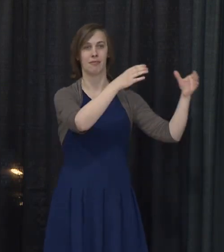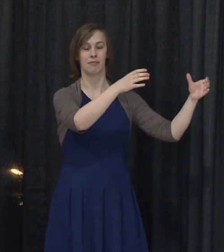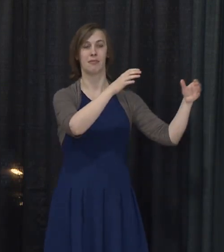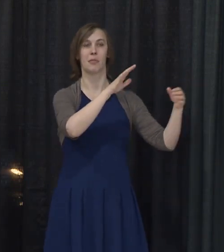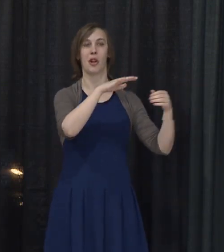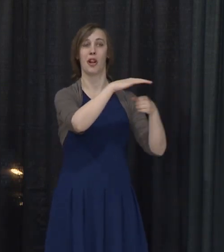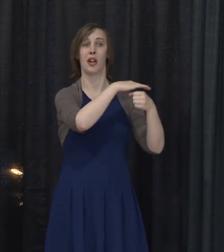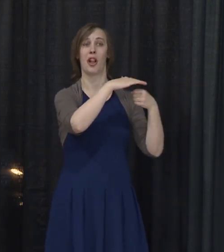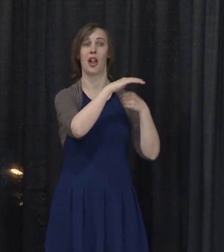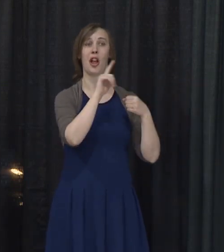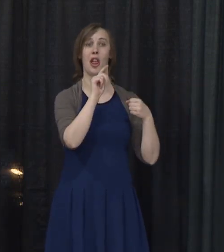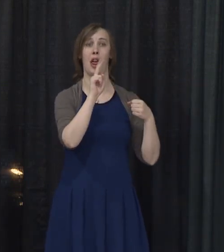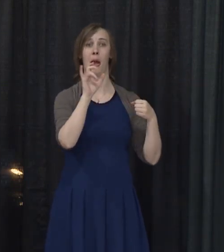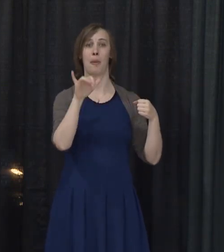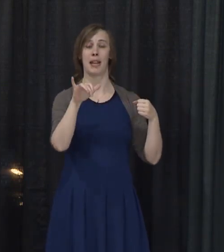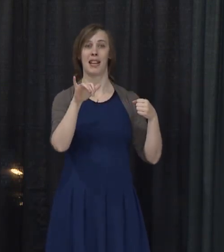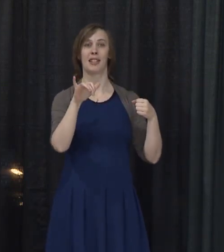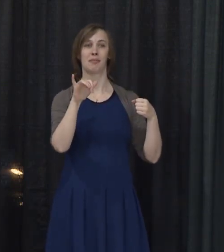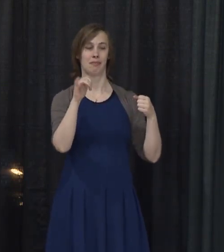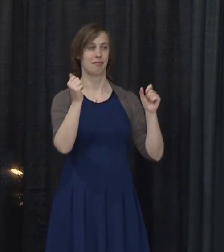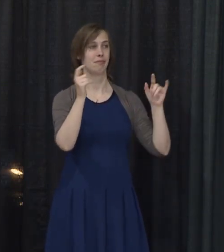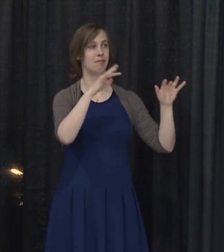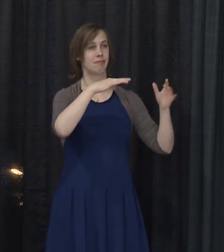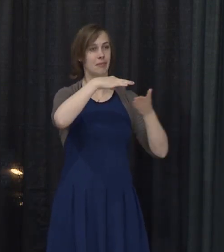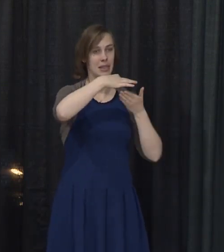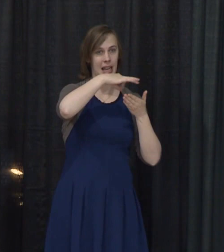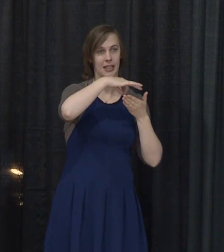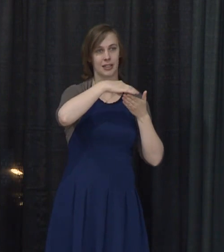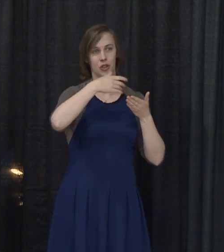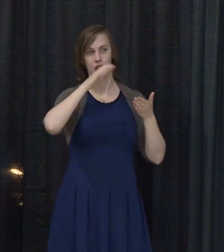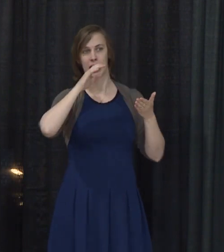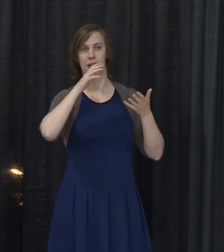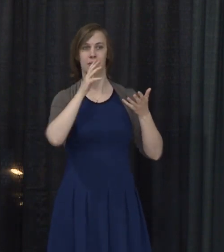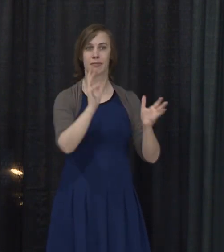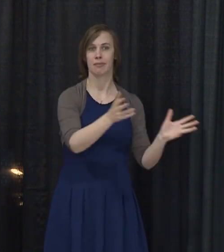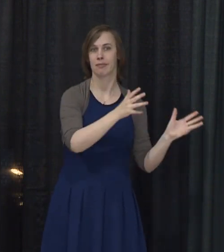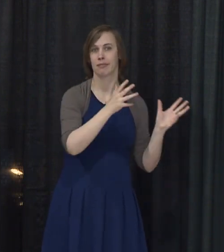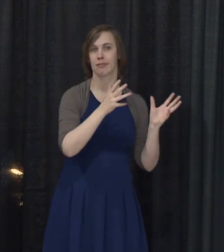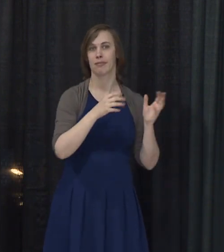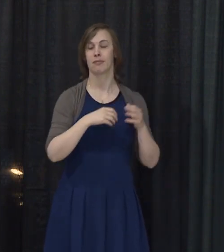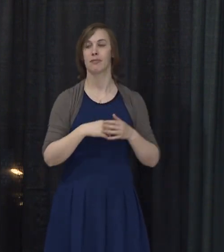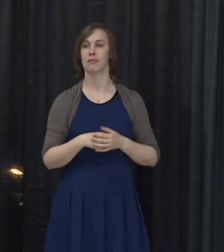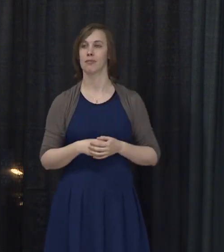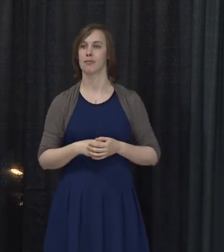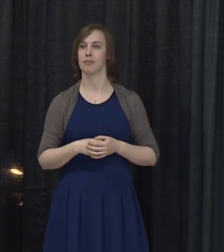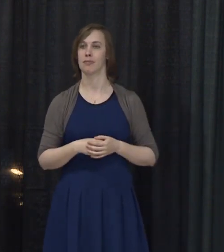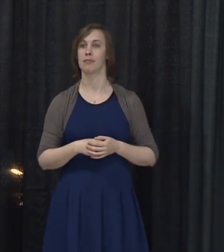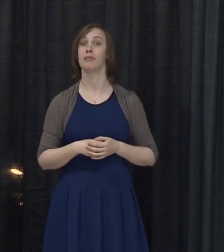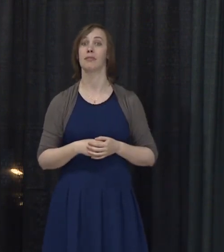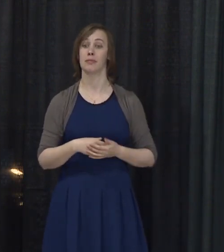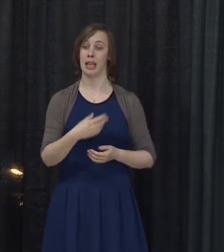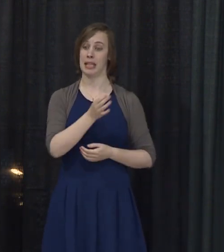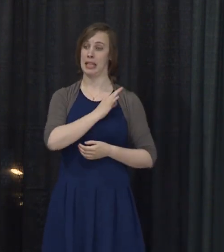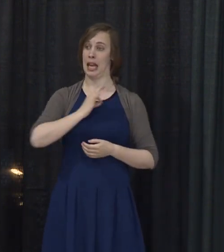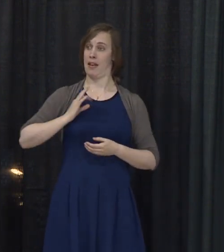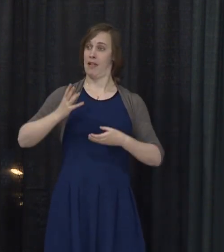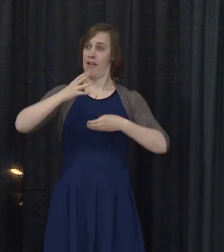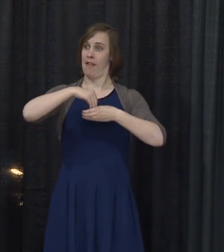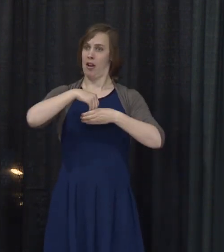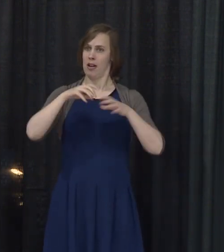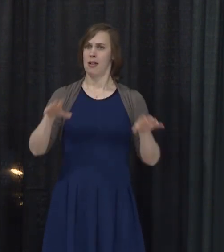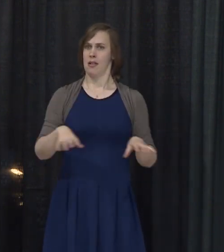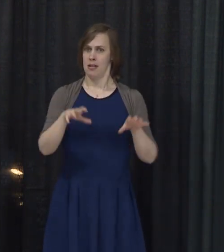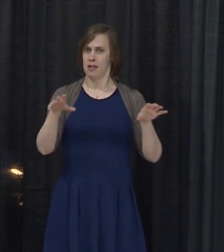immediately following the ceremony. I want to extend a special thank you to all those employees who contributed to making this convocation